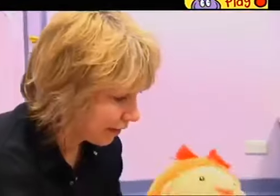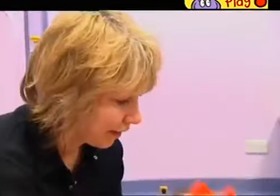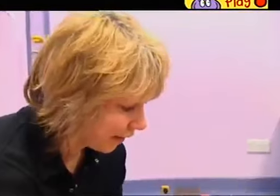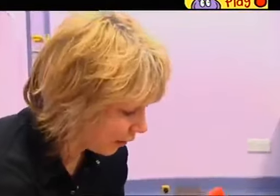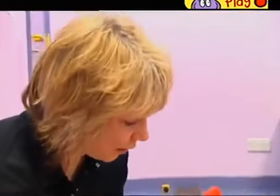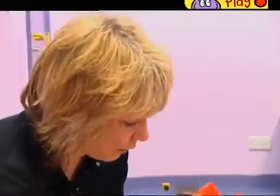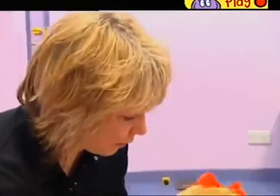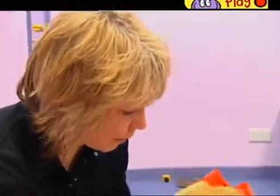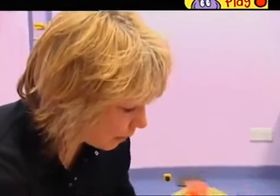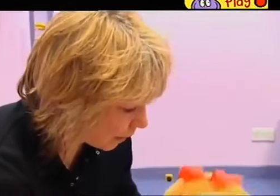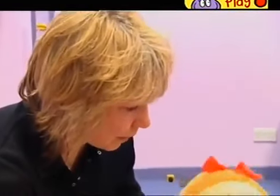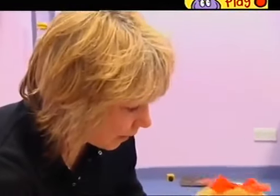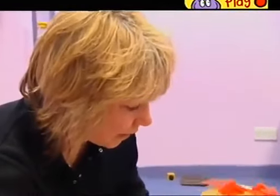It's okay, you don't have to feed mummy's baby.